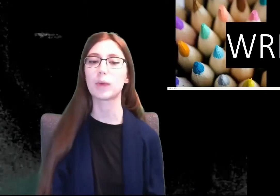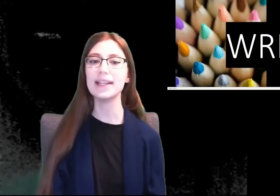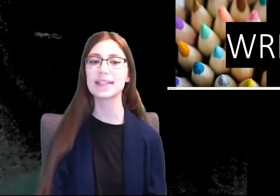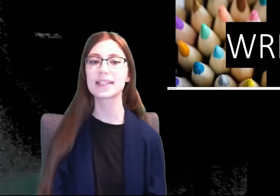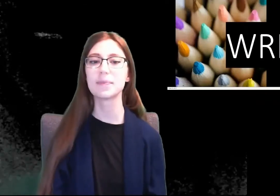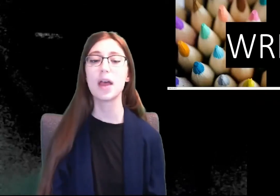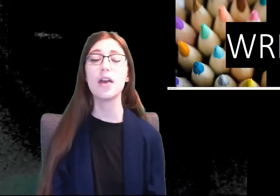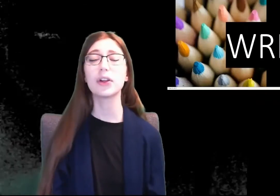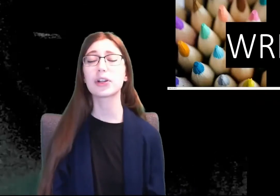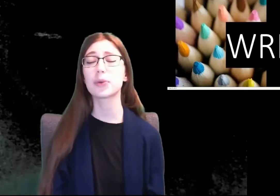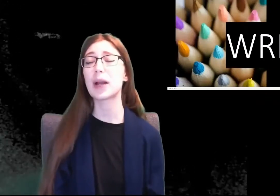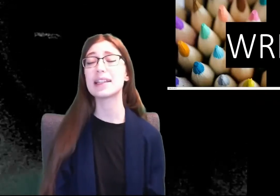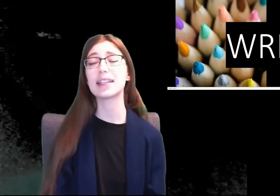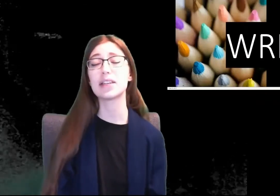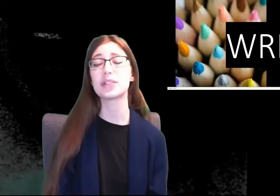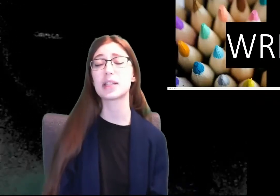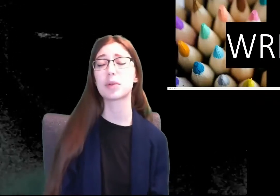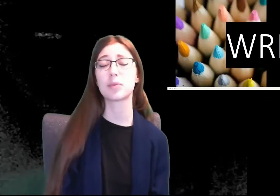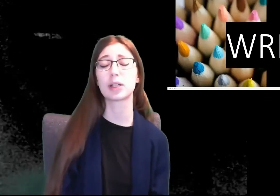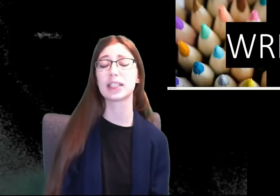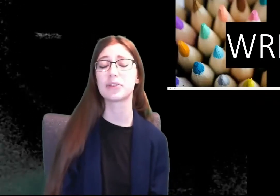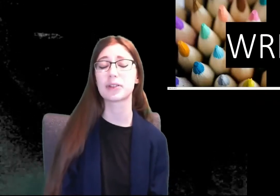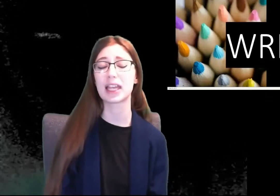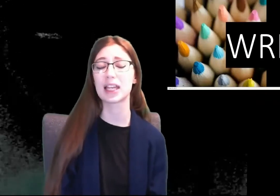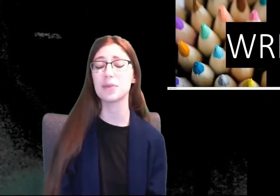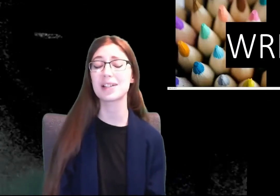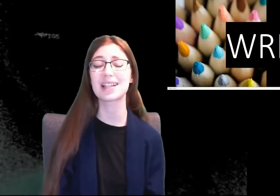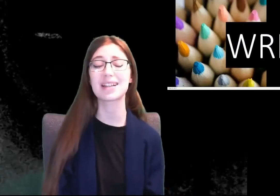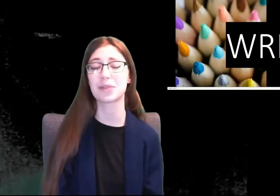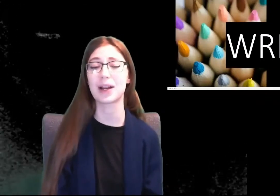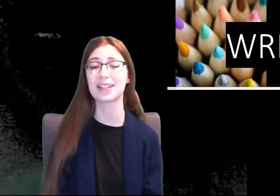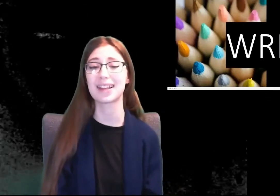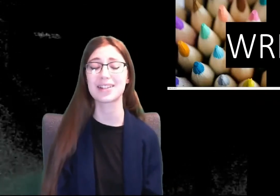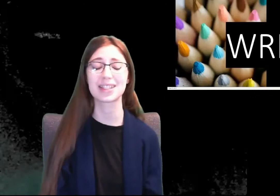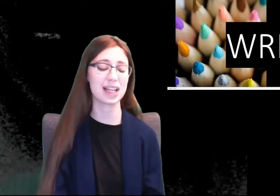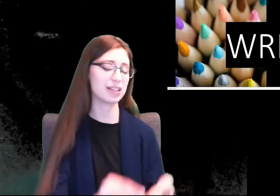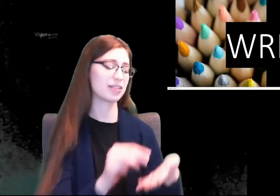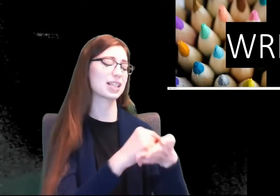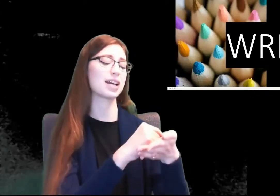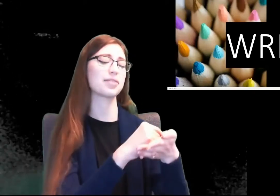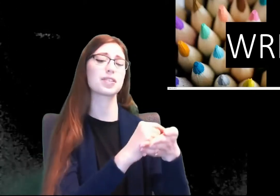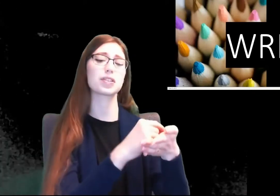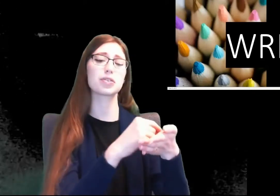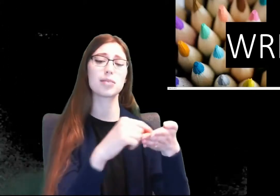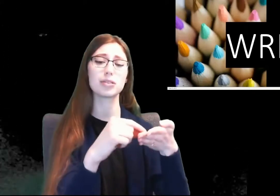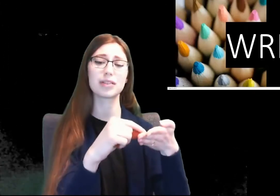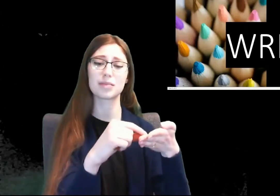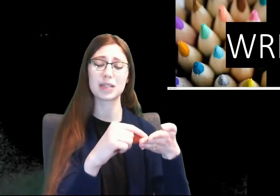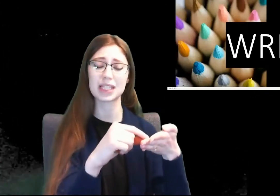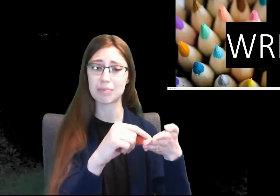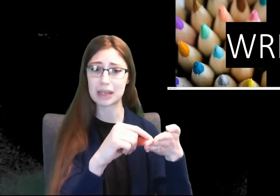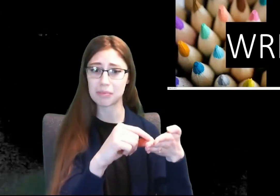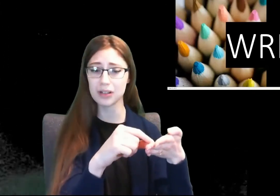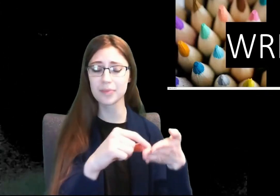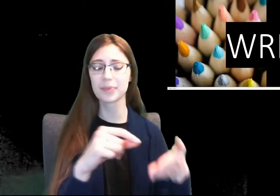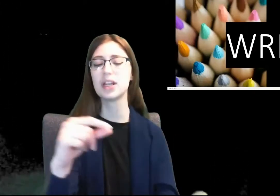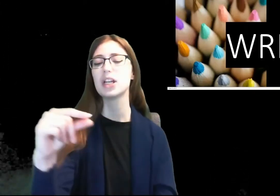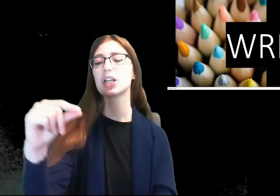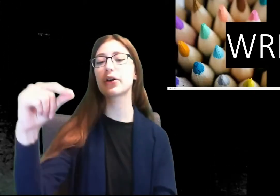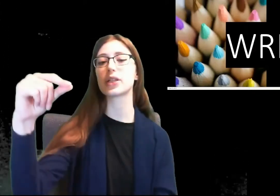Write. You're going to write like you did when you were a little kid where you couldn't write letters yet and you just kind of scribbled on a piece of paper. You're going to